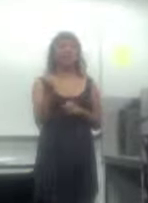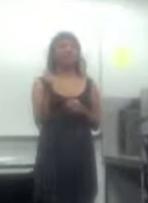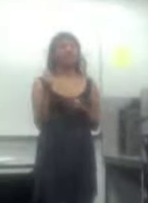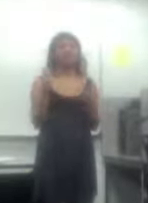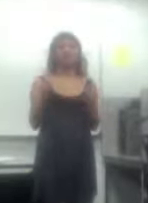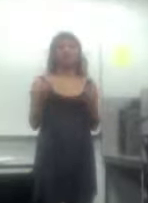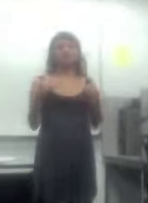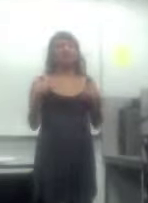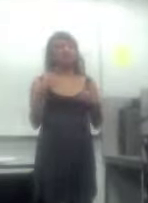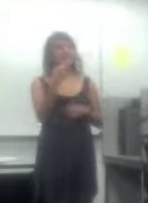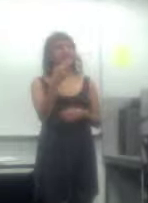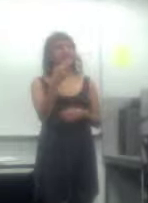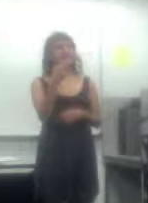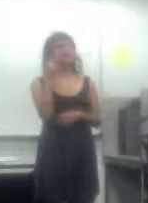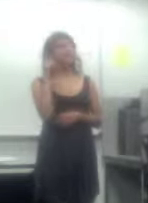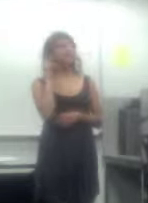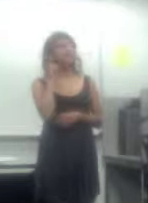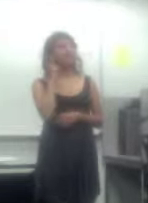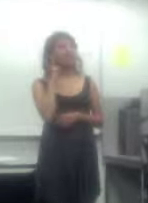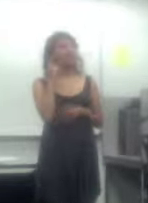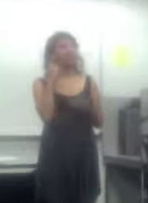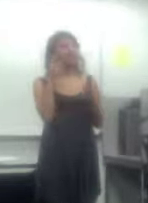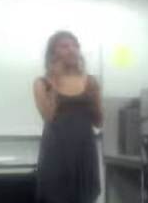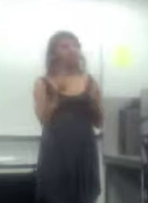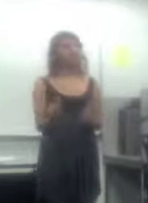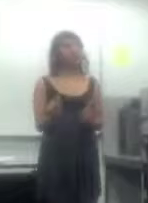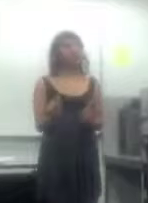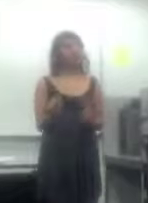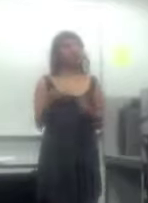United States. I was told it's the only